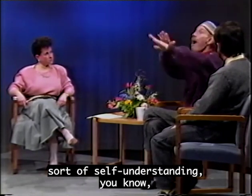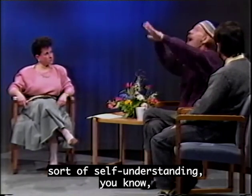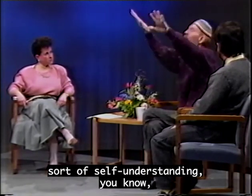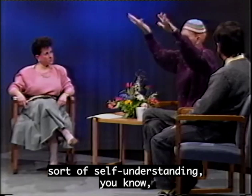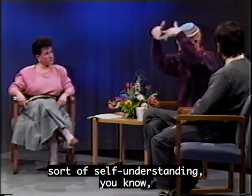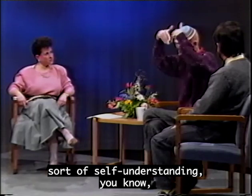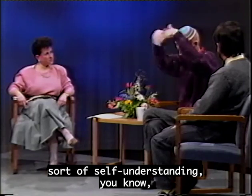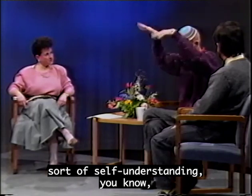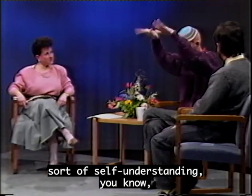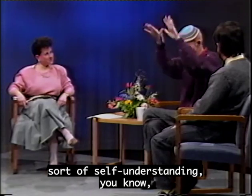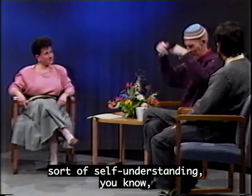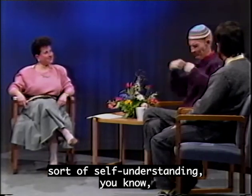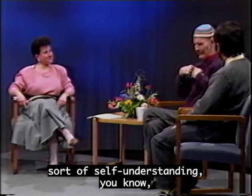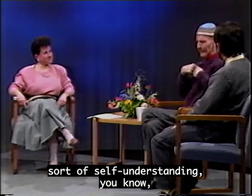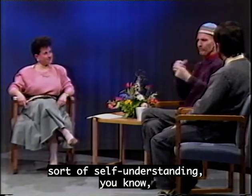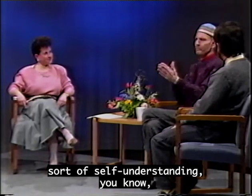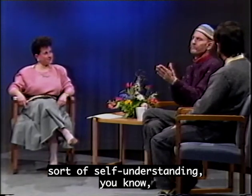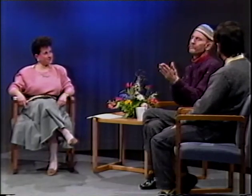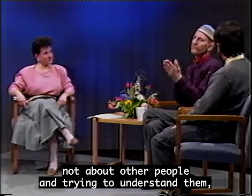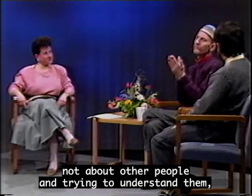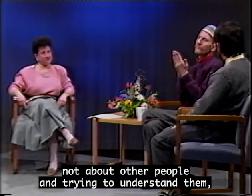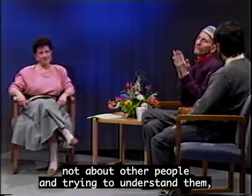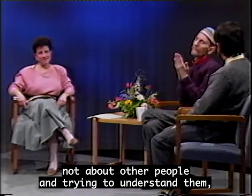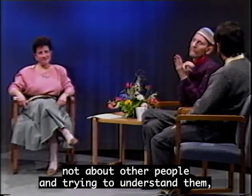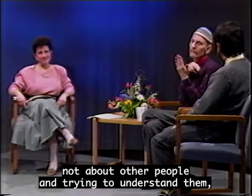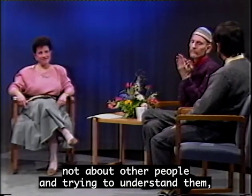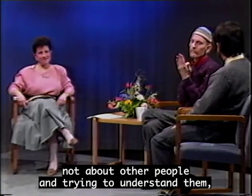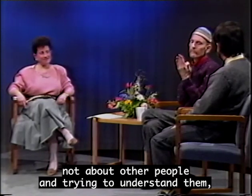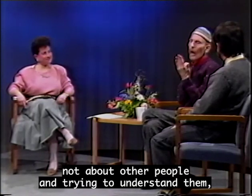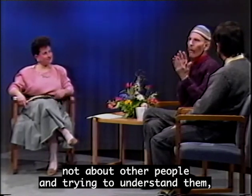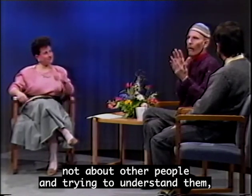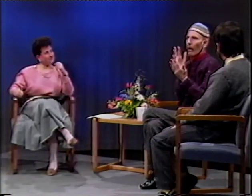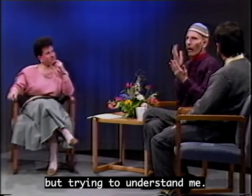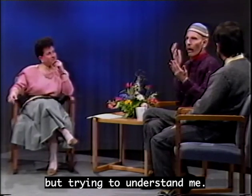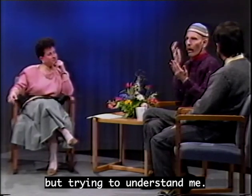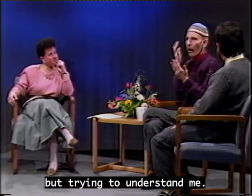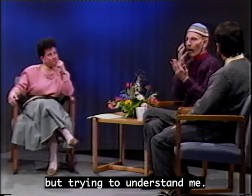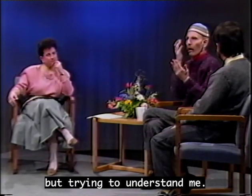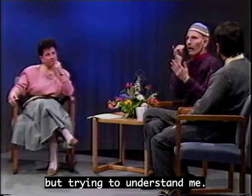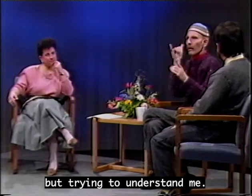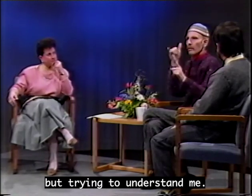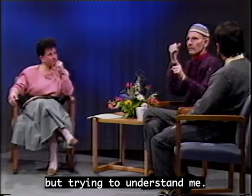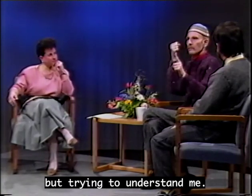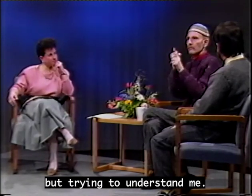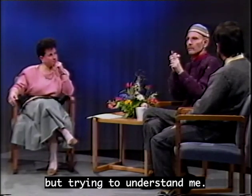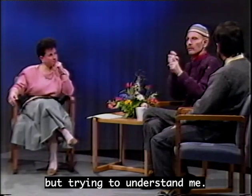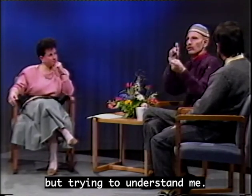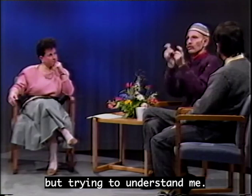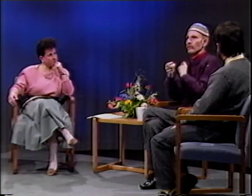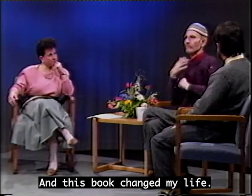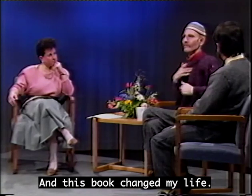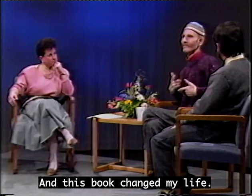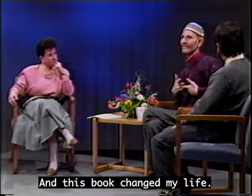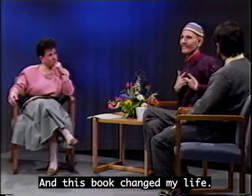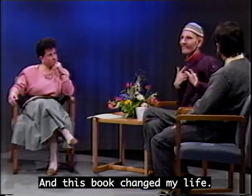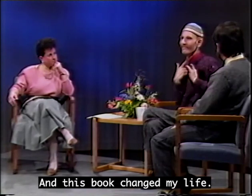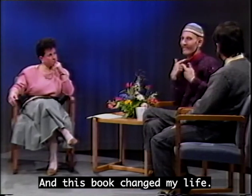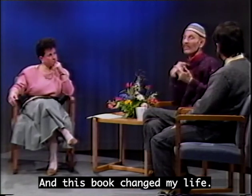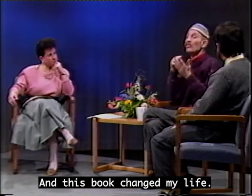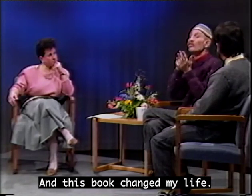self-understanding, you know? Not about other people and trying to understand them, but trying to understand me. And this book